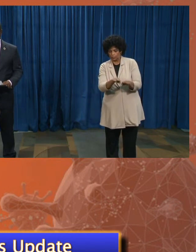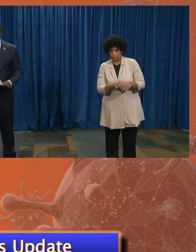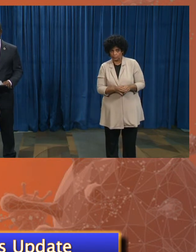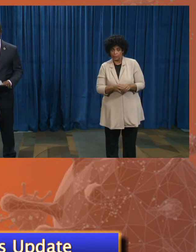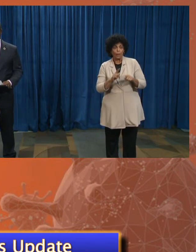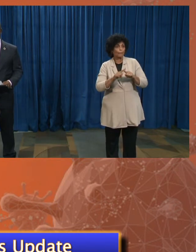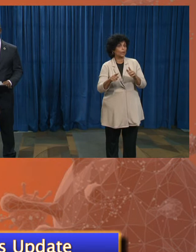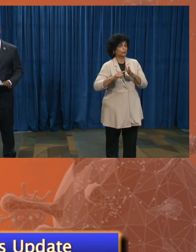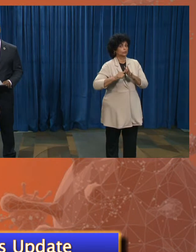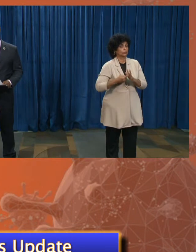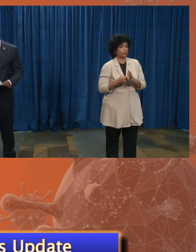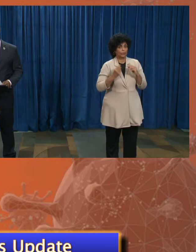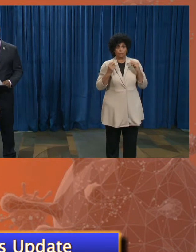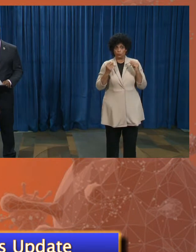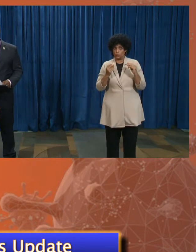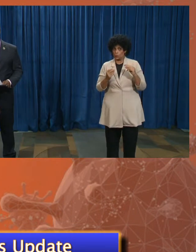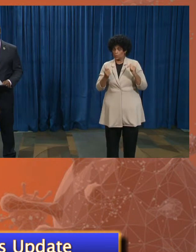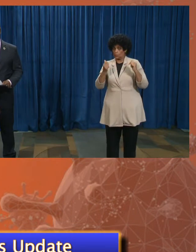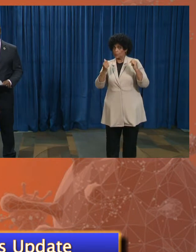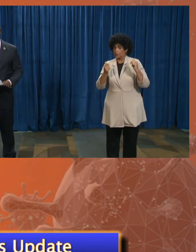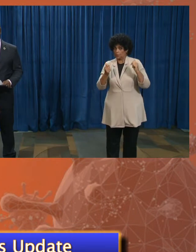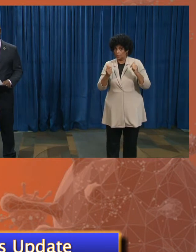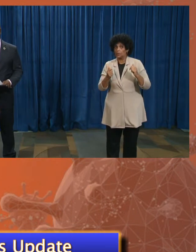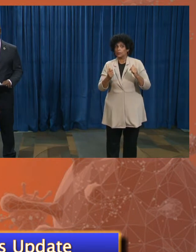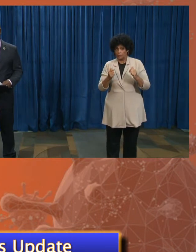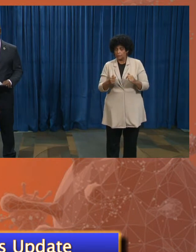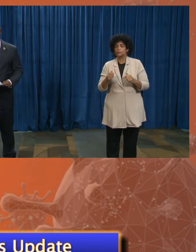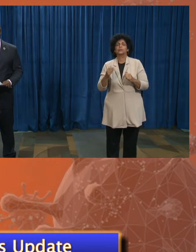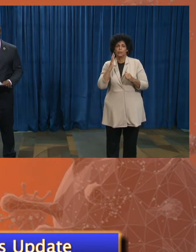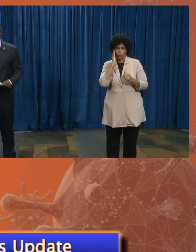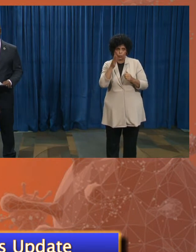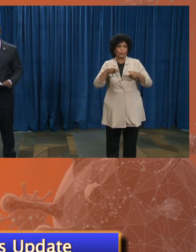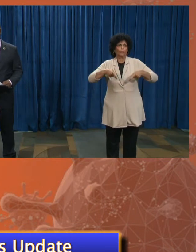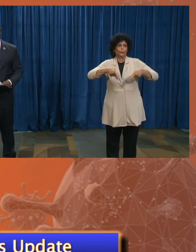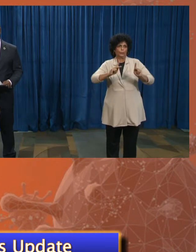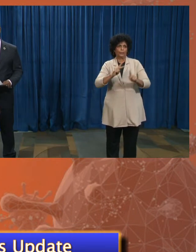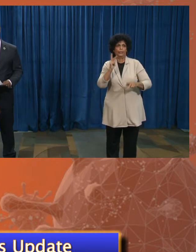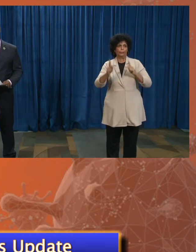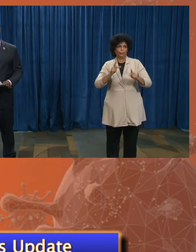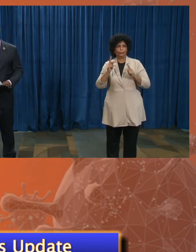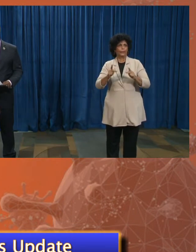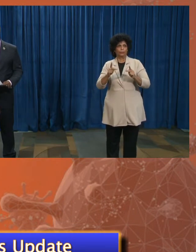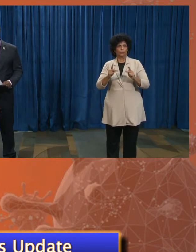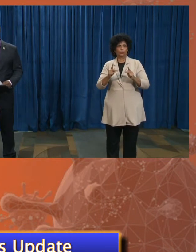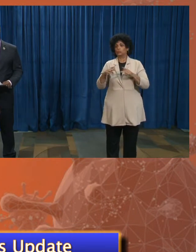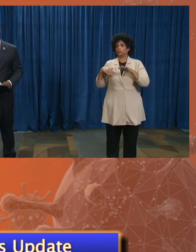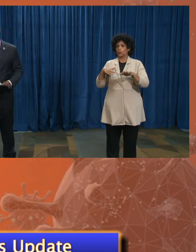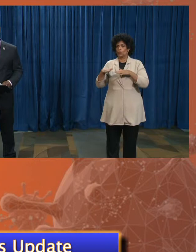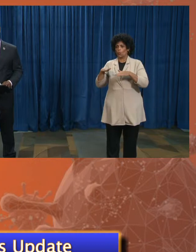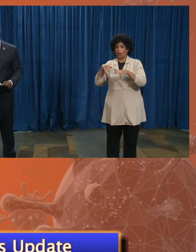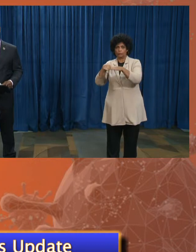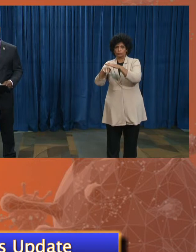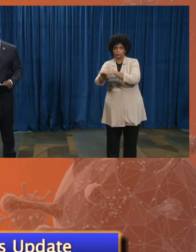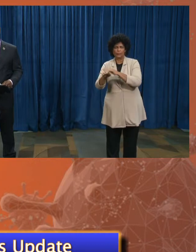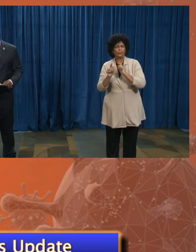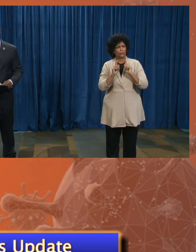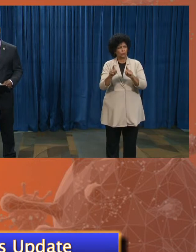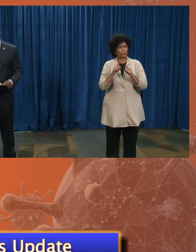County testing sites will allow walk-ups. We ask that you go to our website at